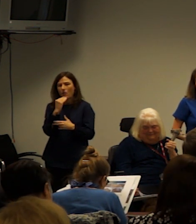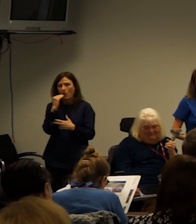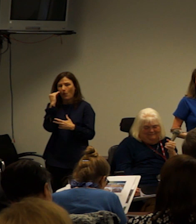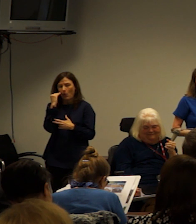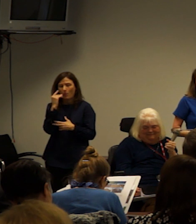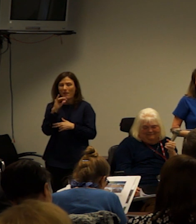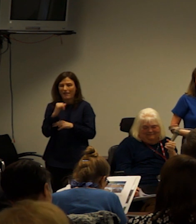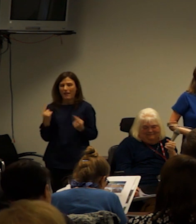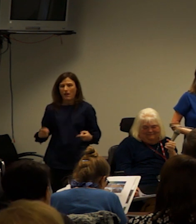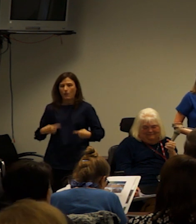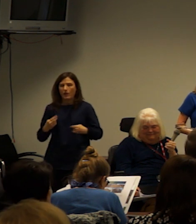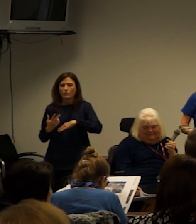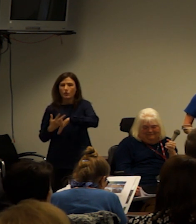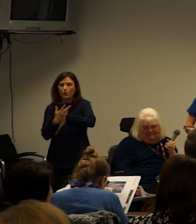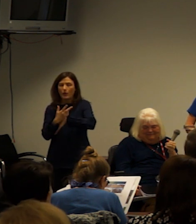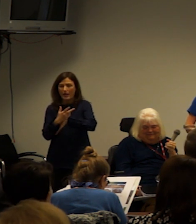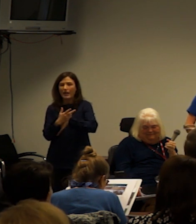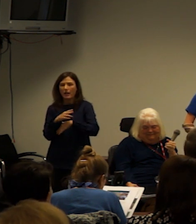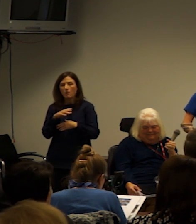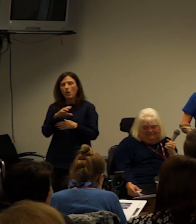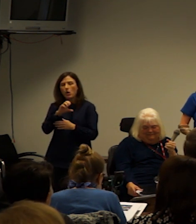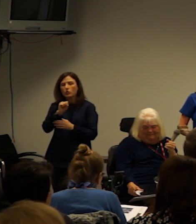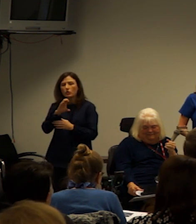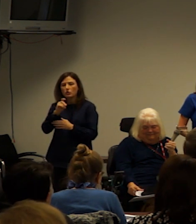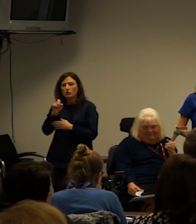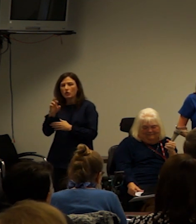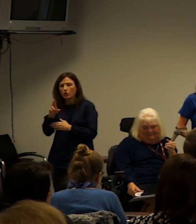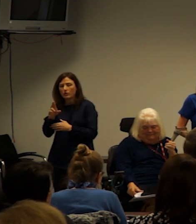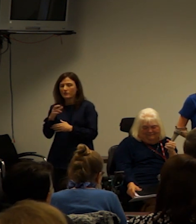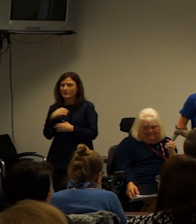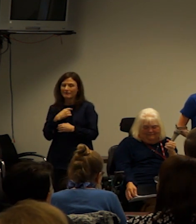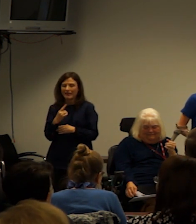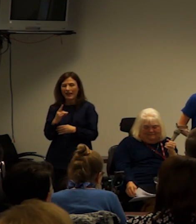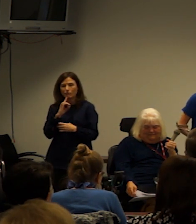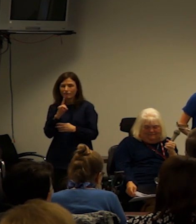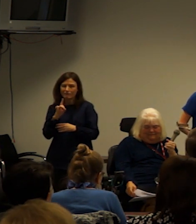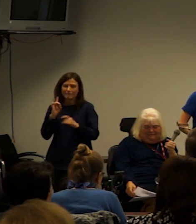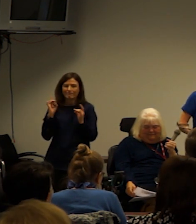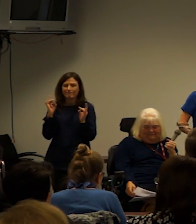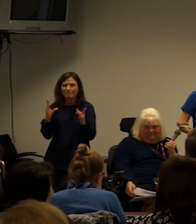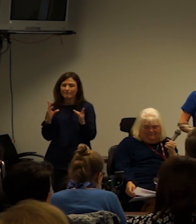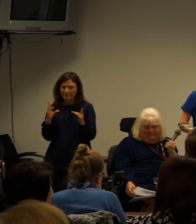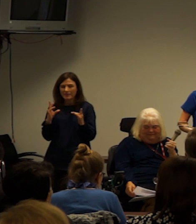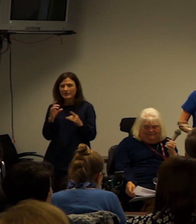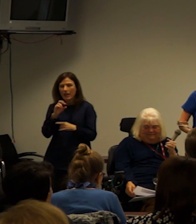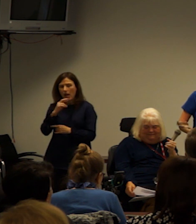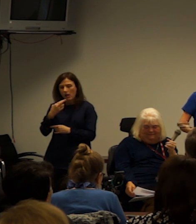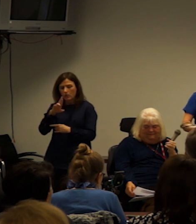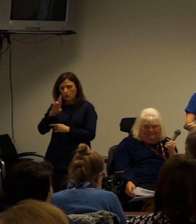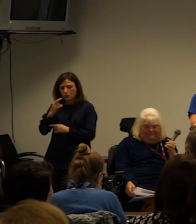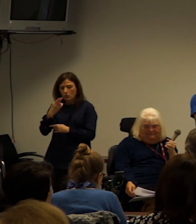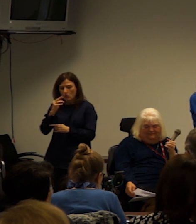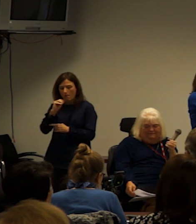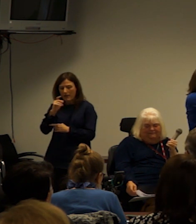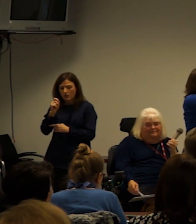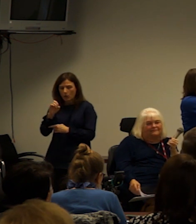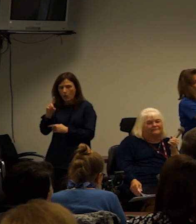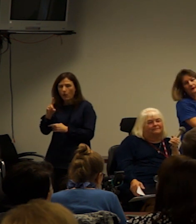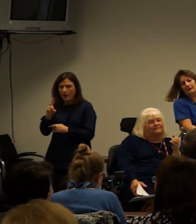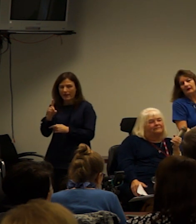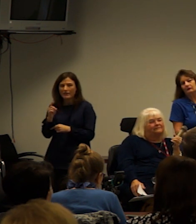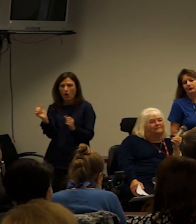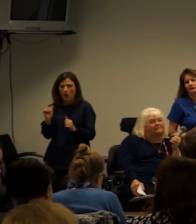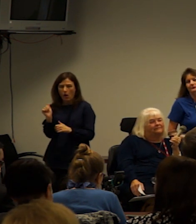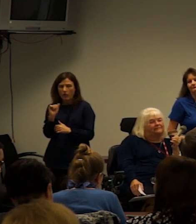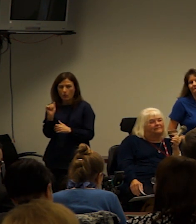wheelchair ramp. She used a scooter. She had severe rheumatoid arthritis. And she used a scooter. The scooter is somewhere